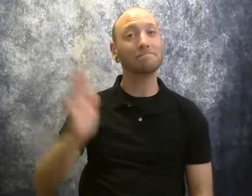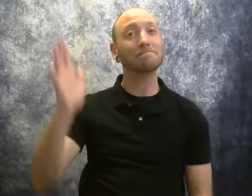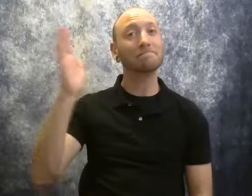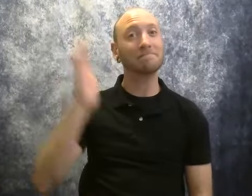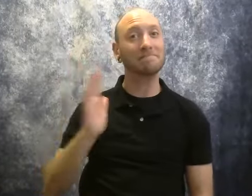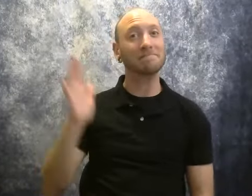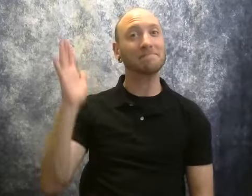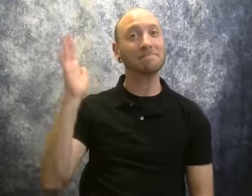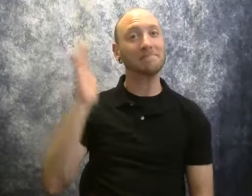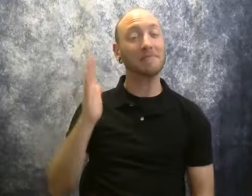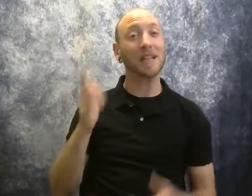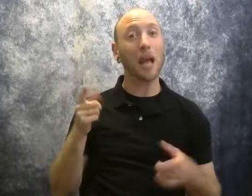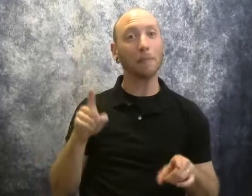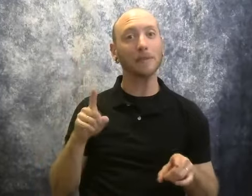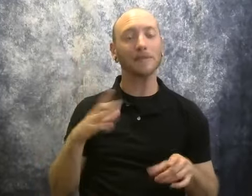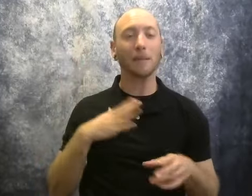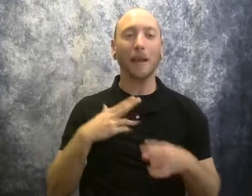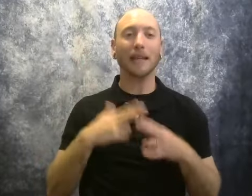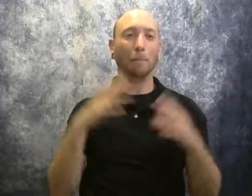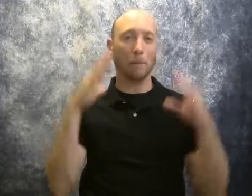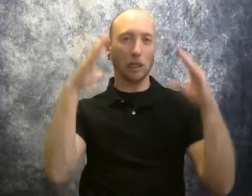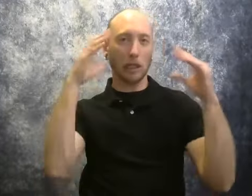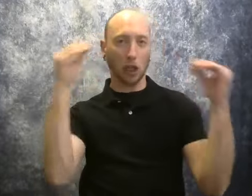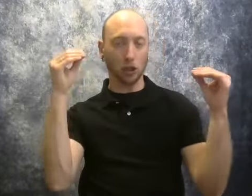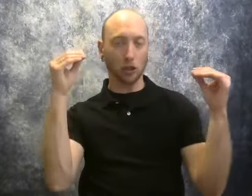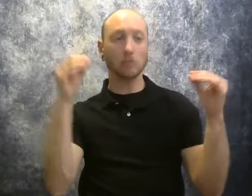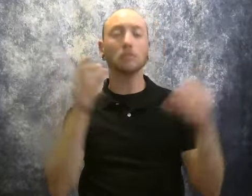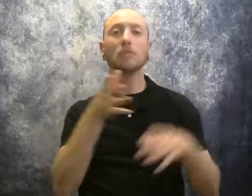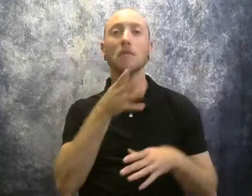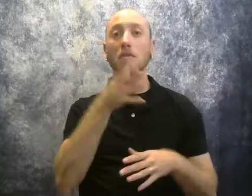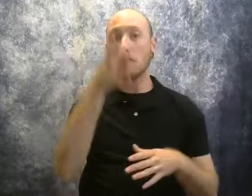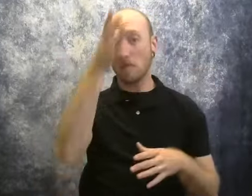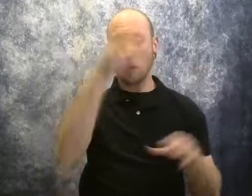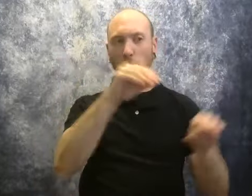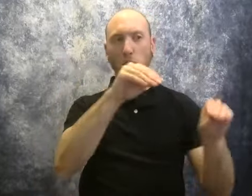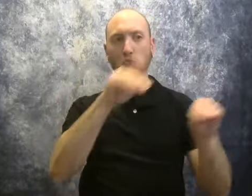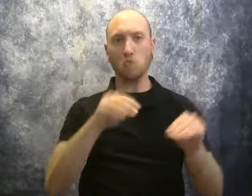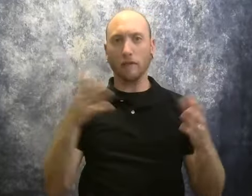So a long time ago, as I've already alluded to, I have a Dutch name. My parents immigrated to New Zealand